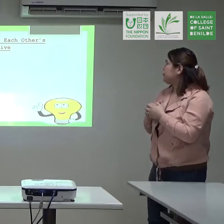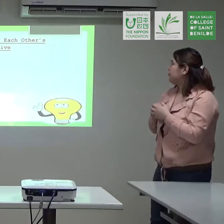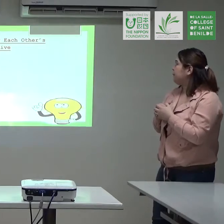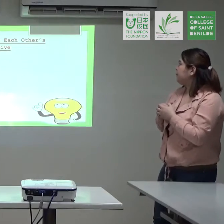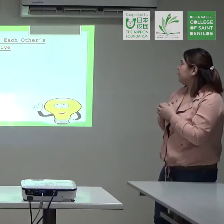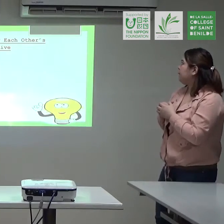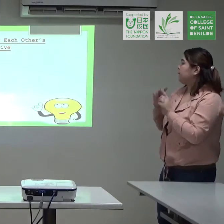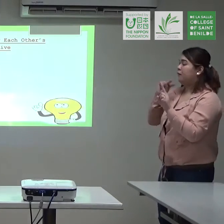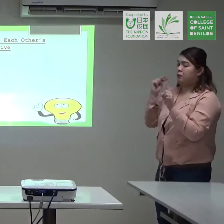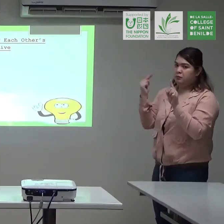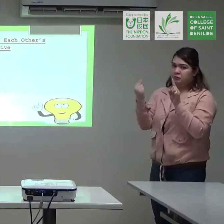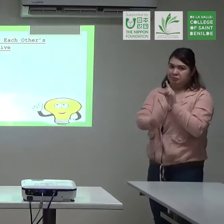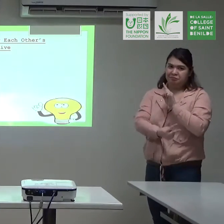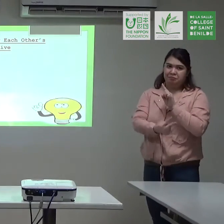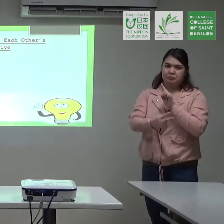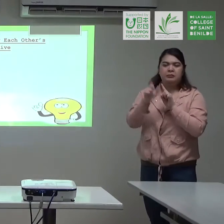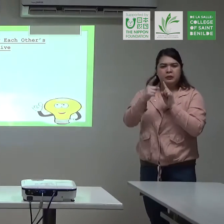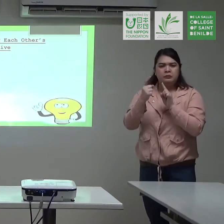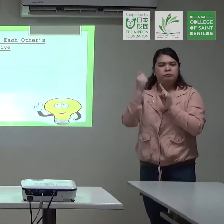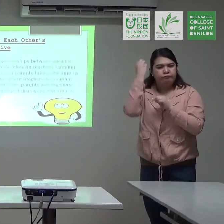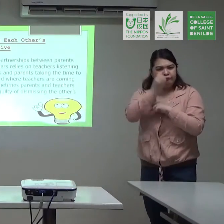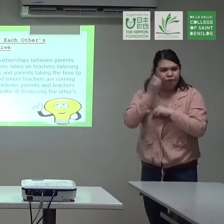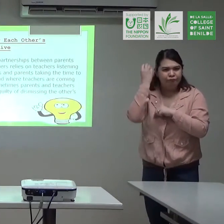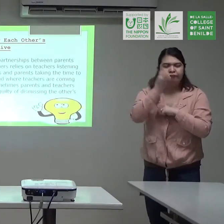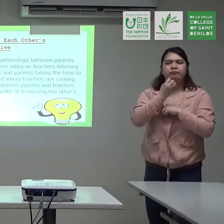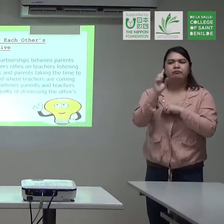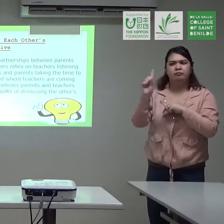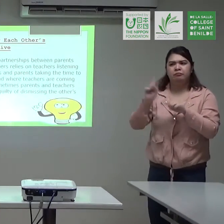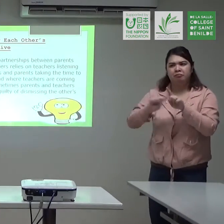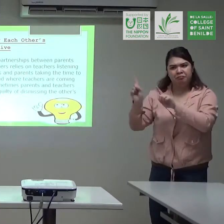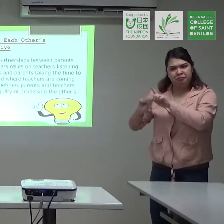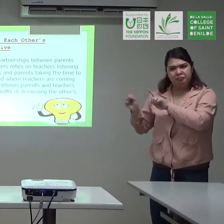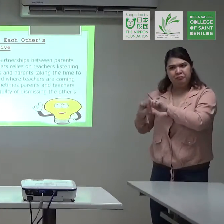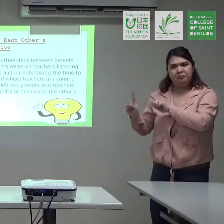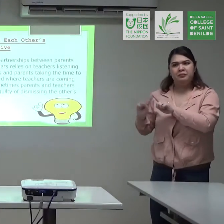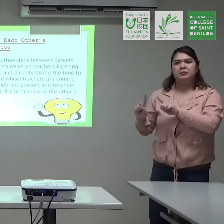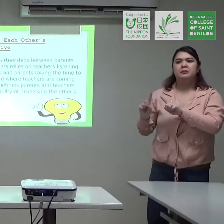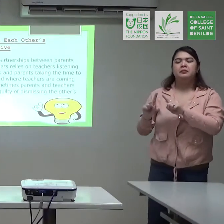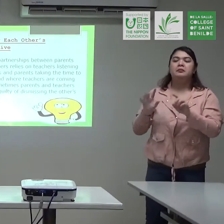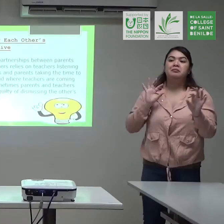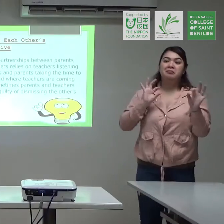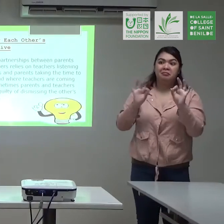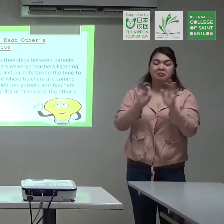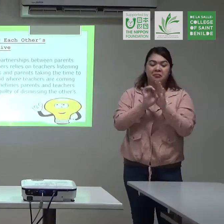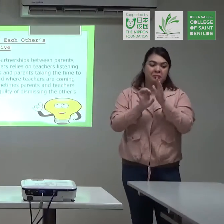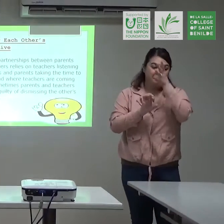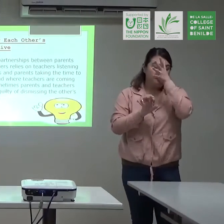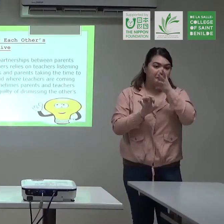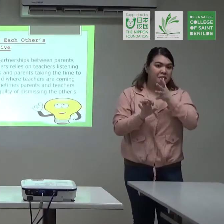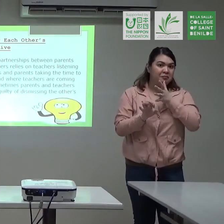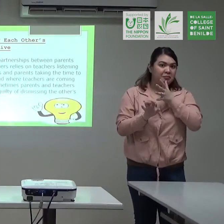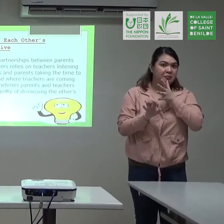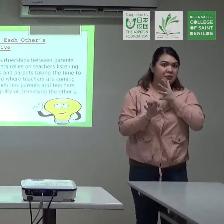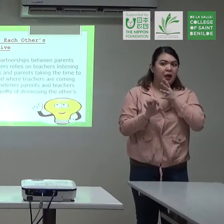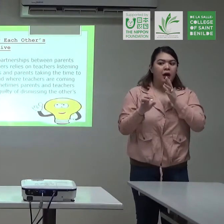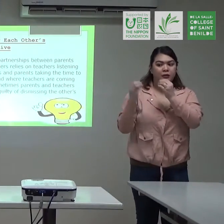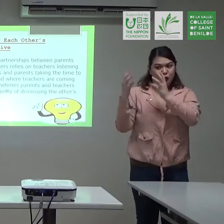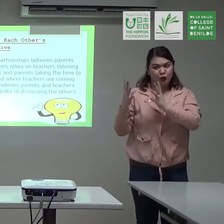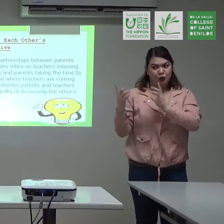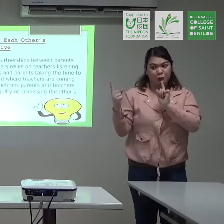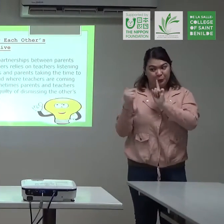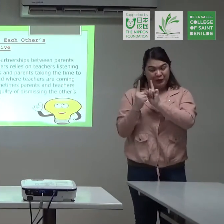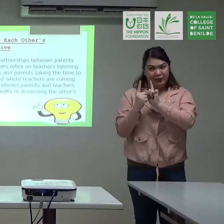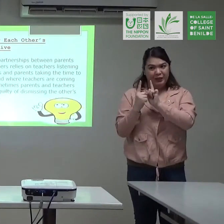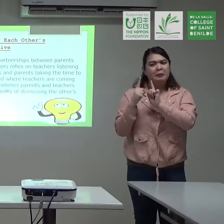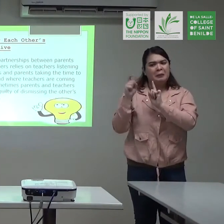Consider each other's perspectives. Sabi ko nga, when the parents and teachers meet, dapat isa